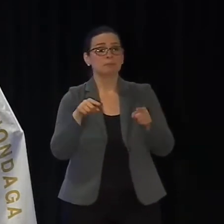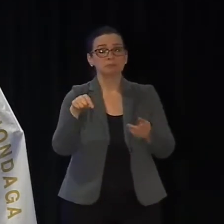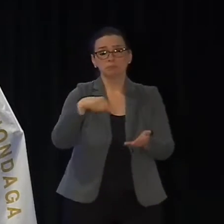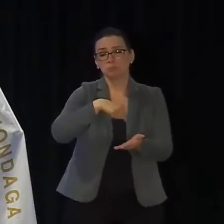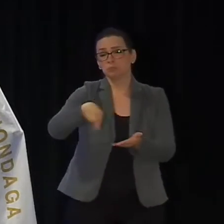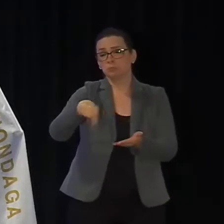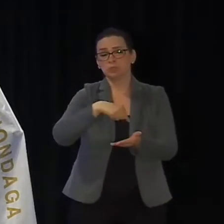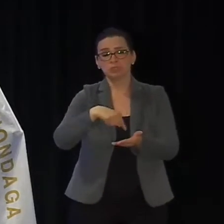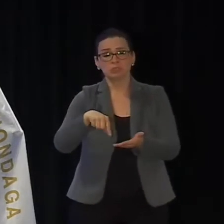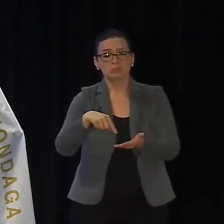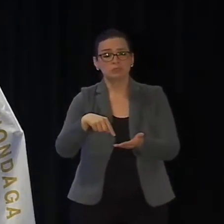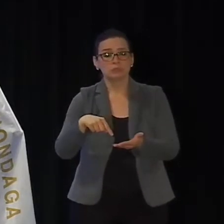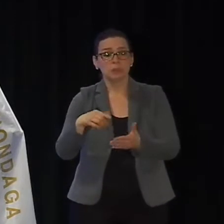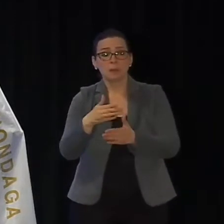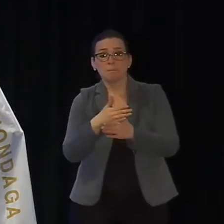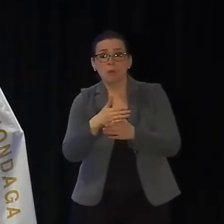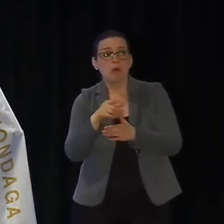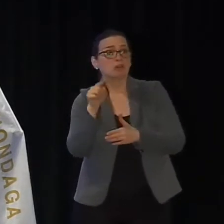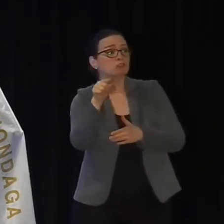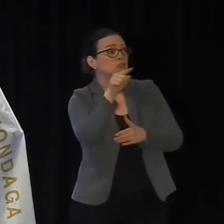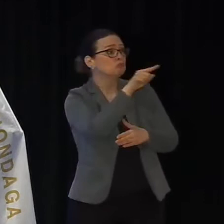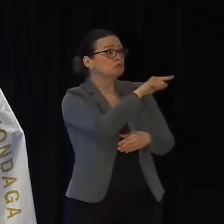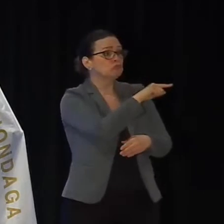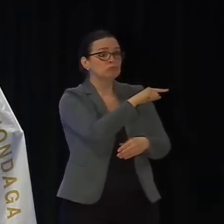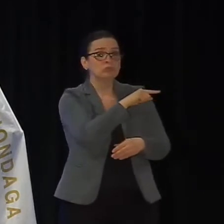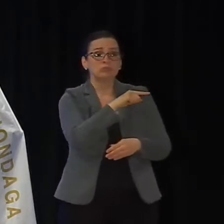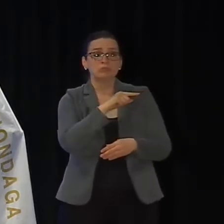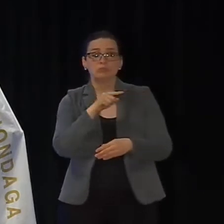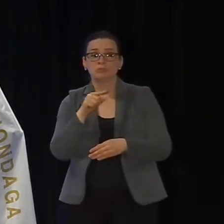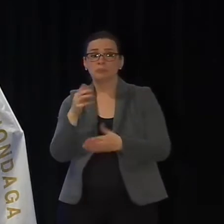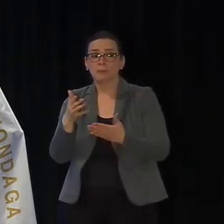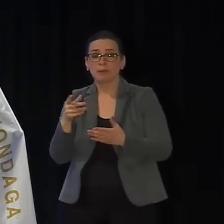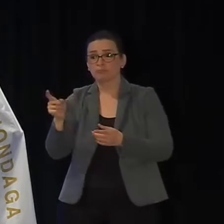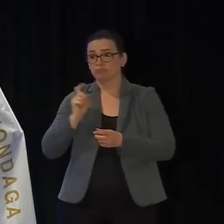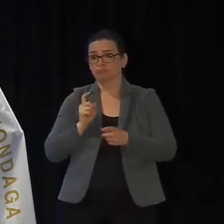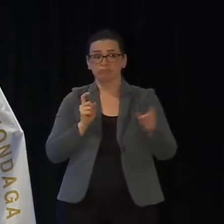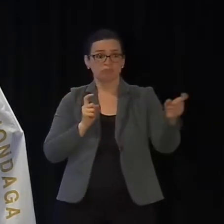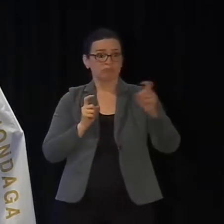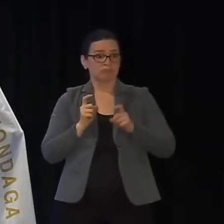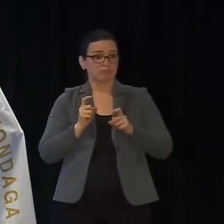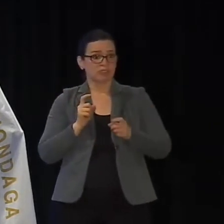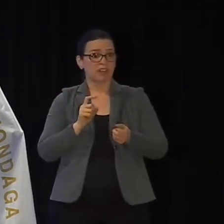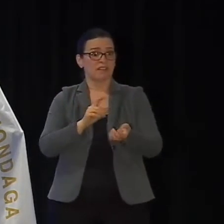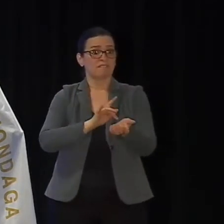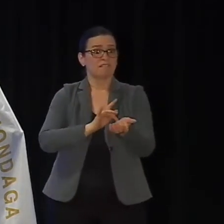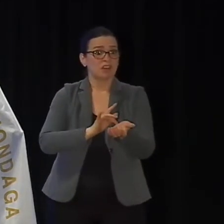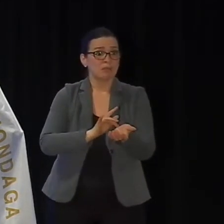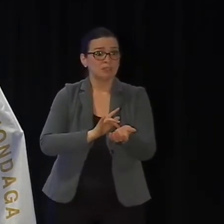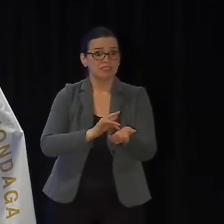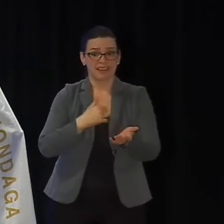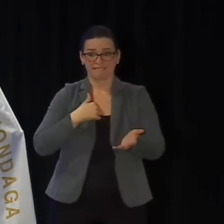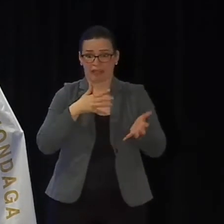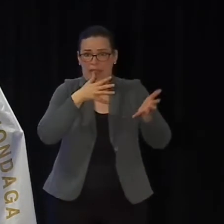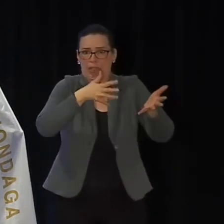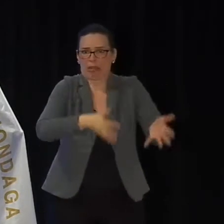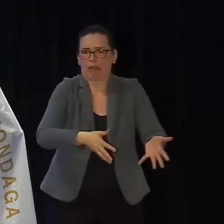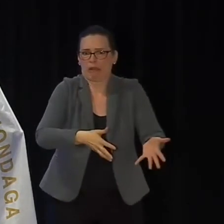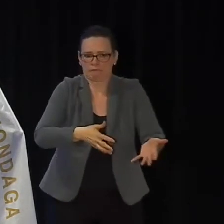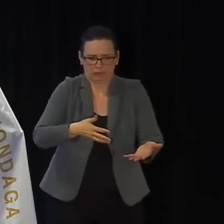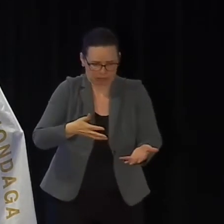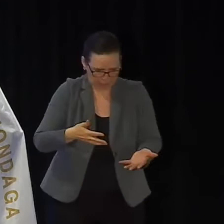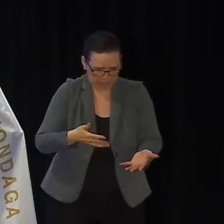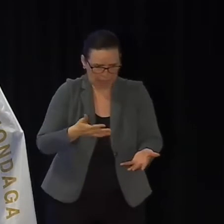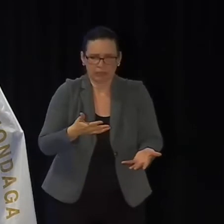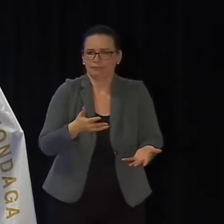other partners. I think last week one of the pharmacies had a lot of supply left, and that came to us to get